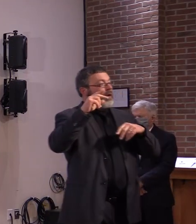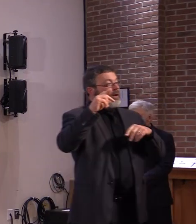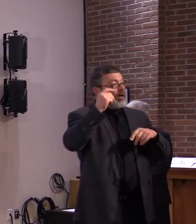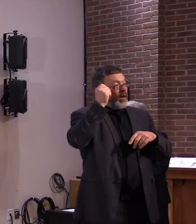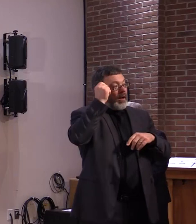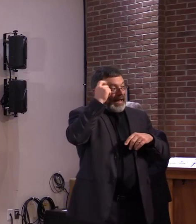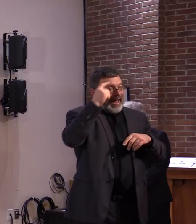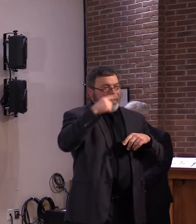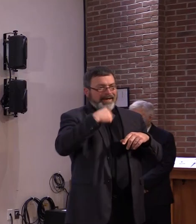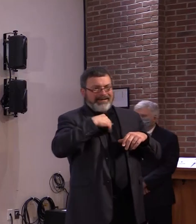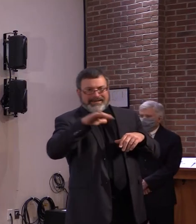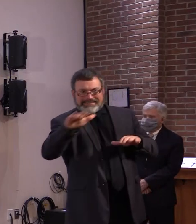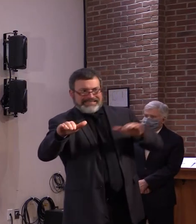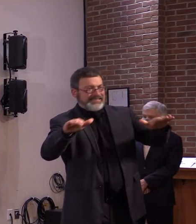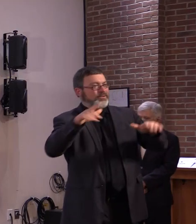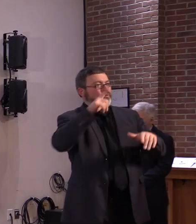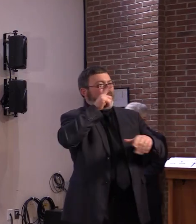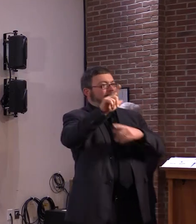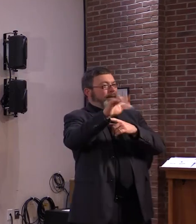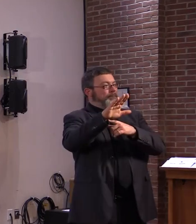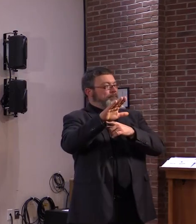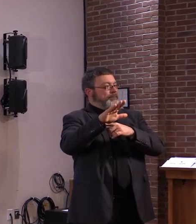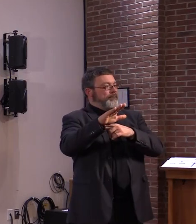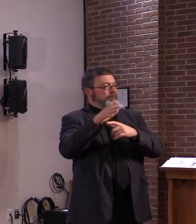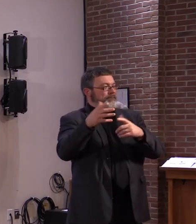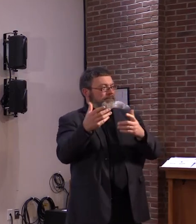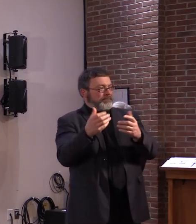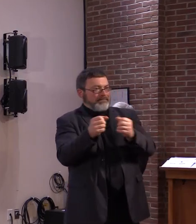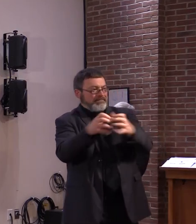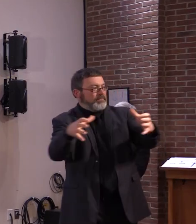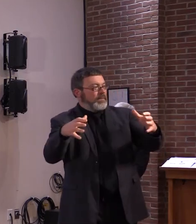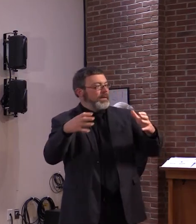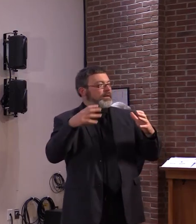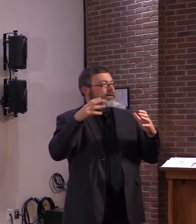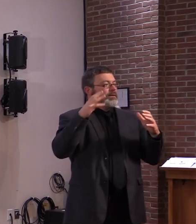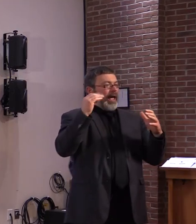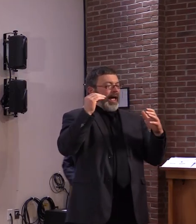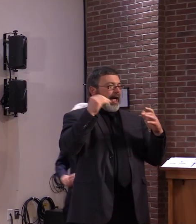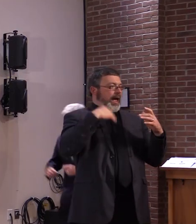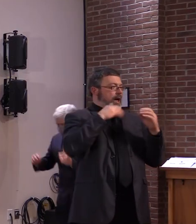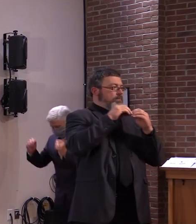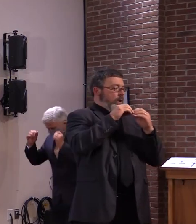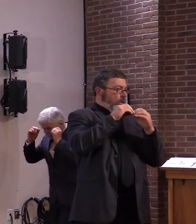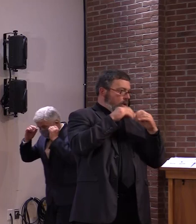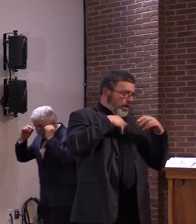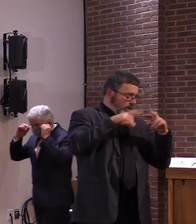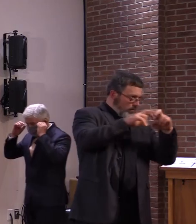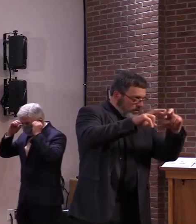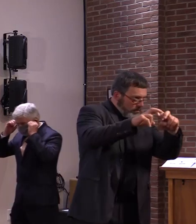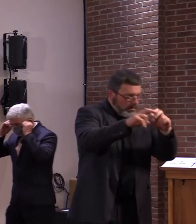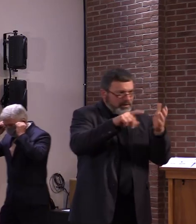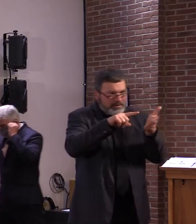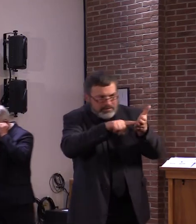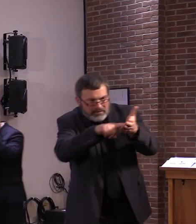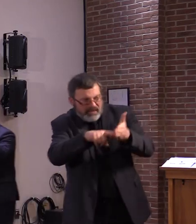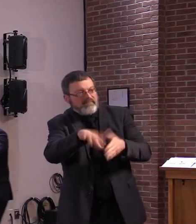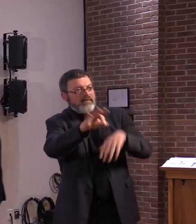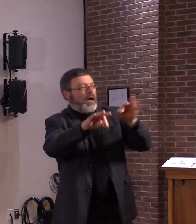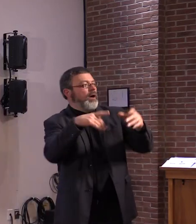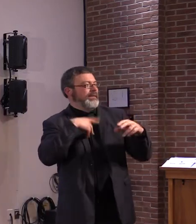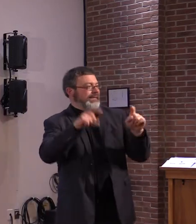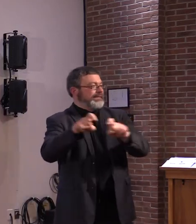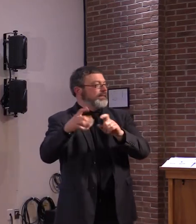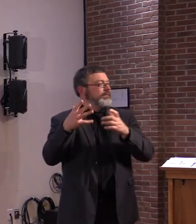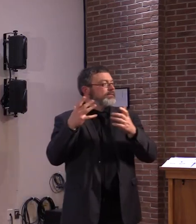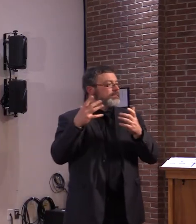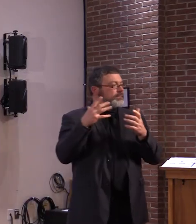to implement more of a surveillance testing program as well. I'll let Secretary Smith answer that as